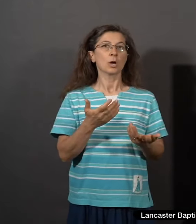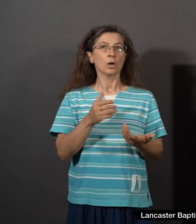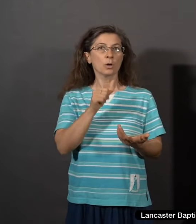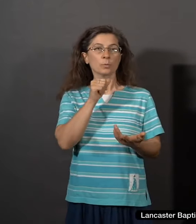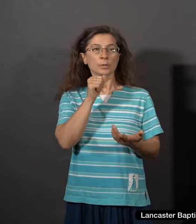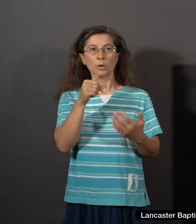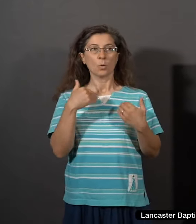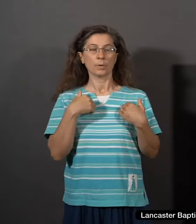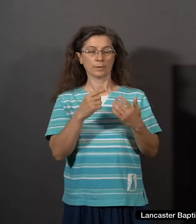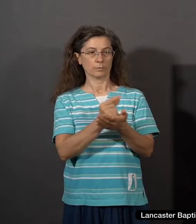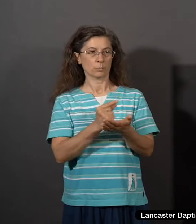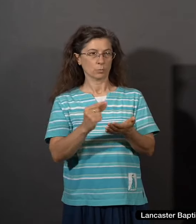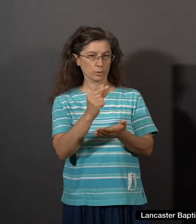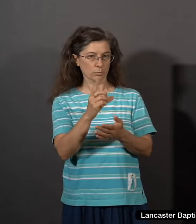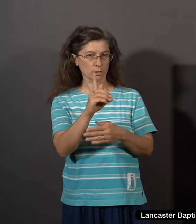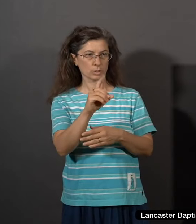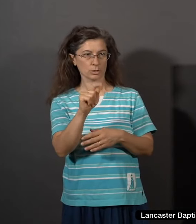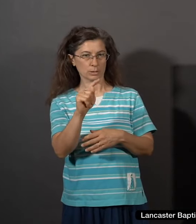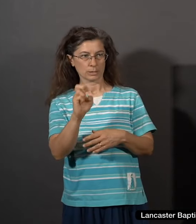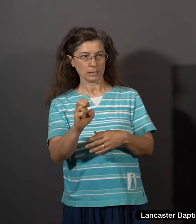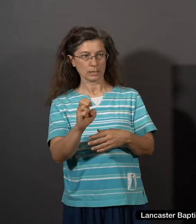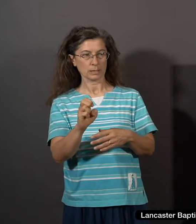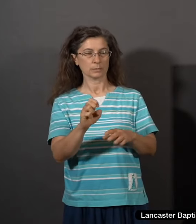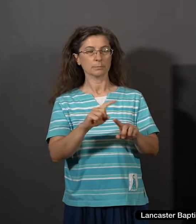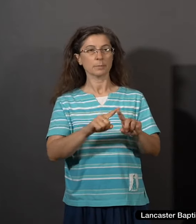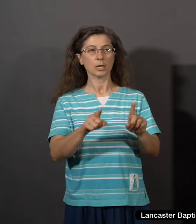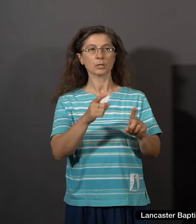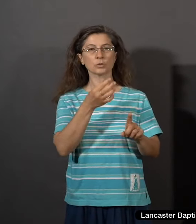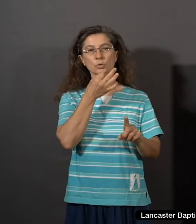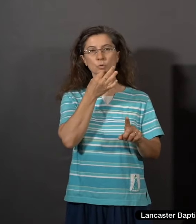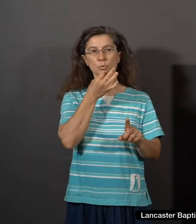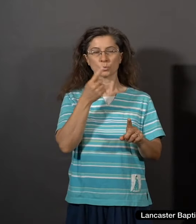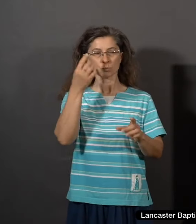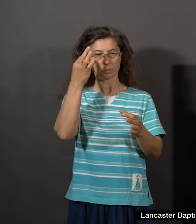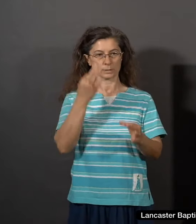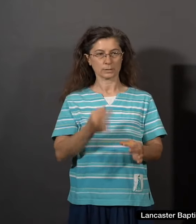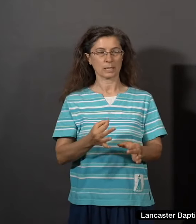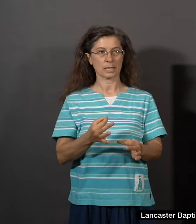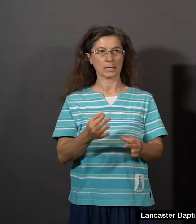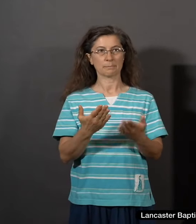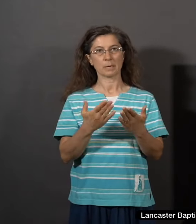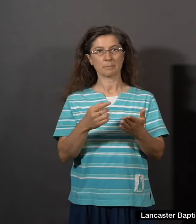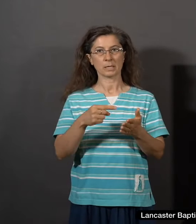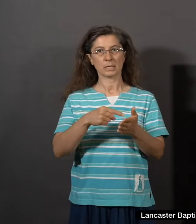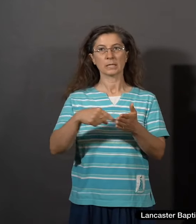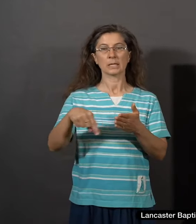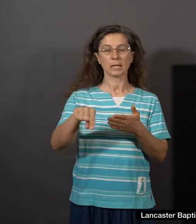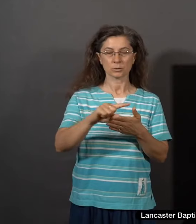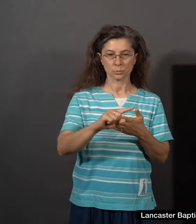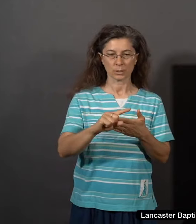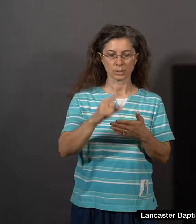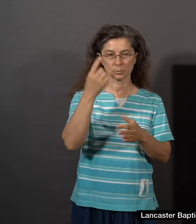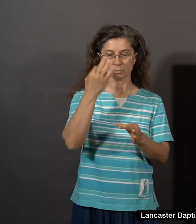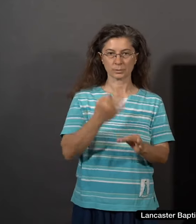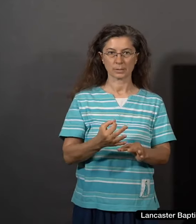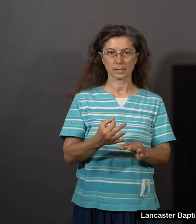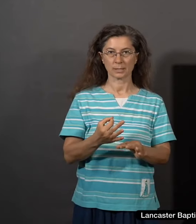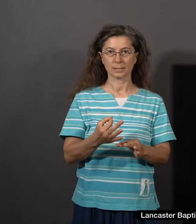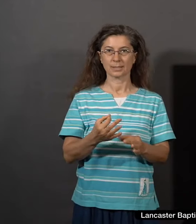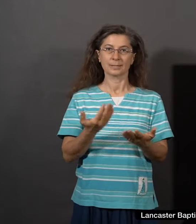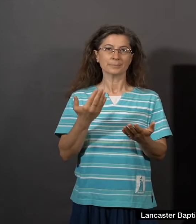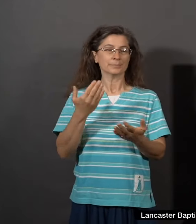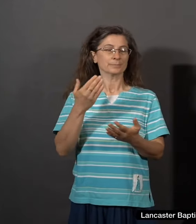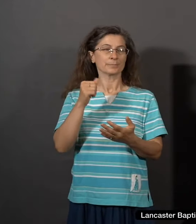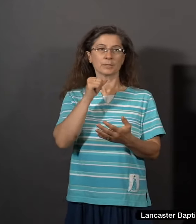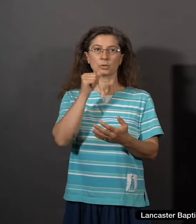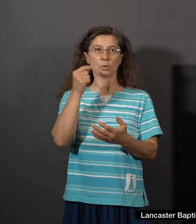that's something that we'll need to do soon uh probably sometime next week we'll announce it we still don't think we'll have team camp